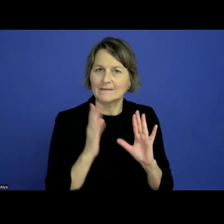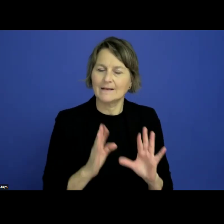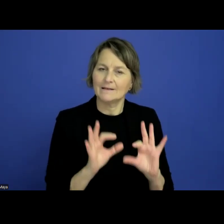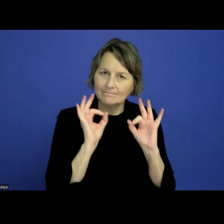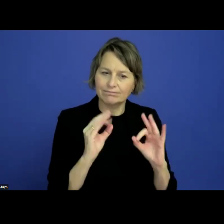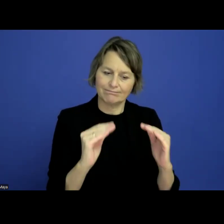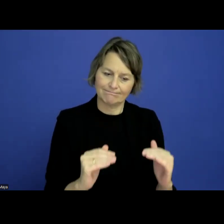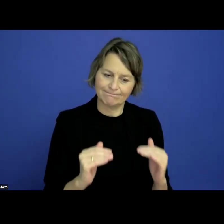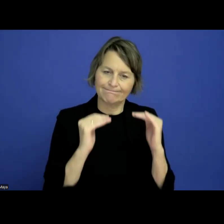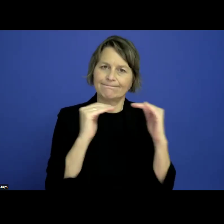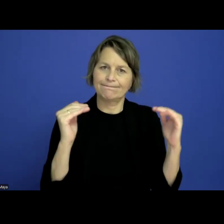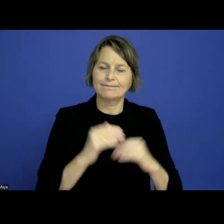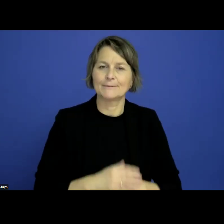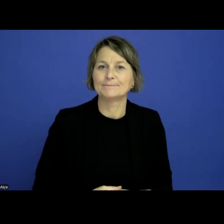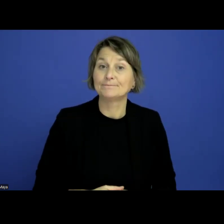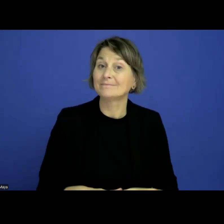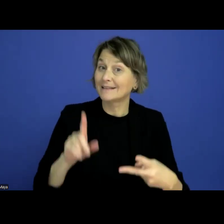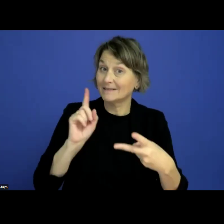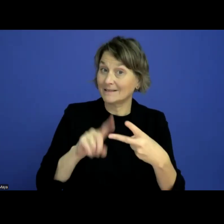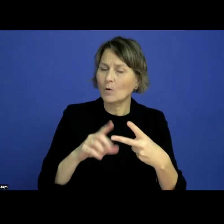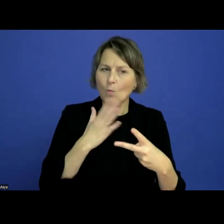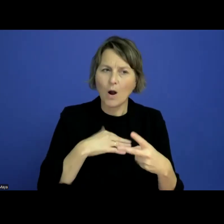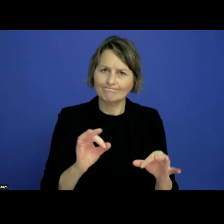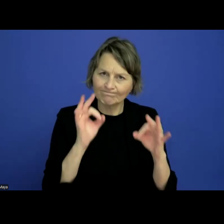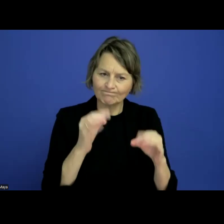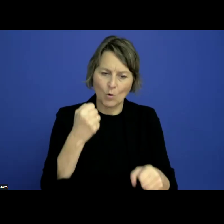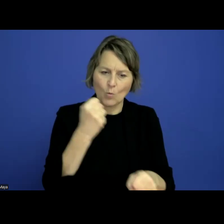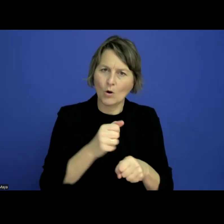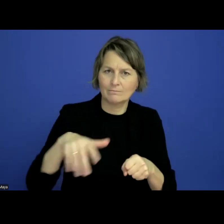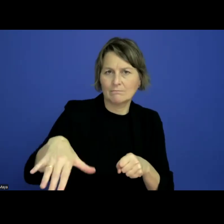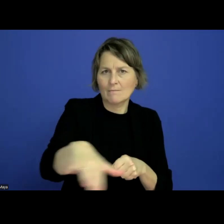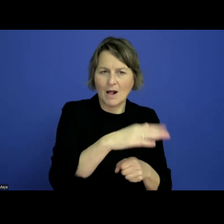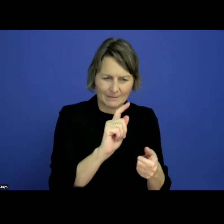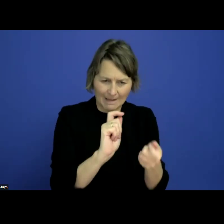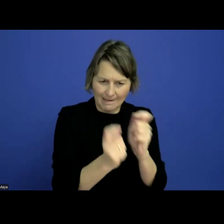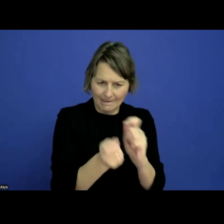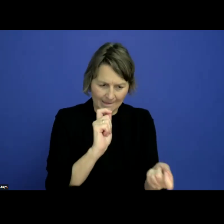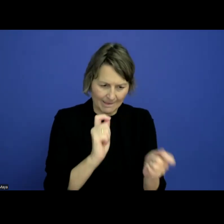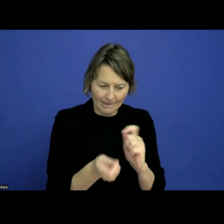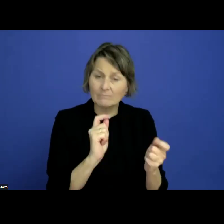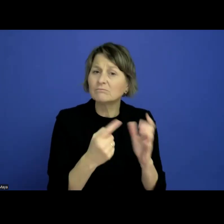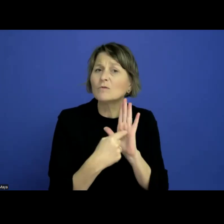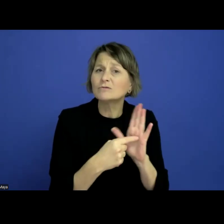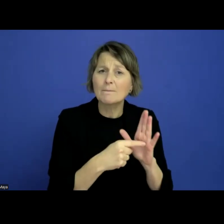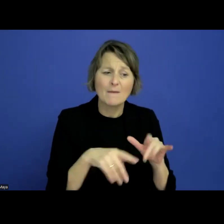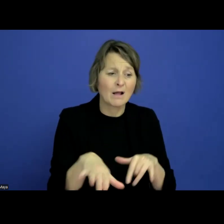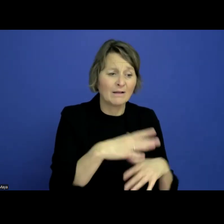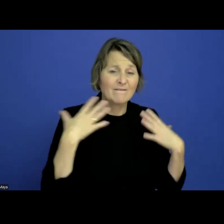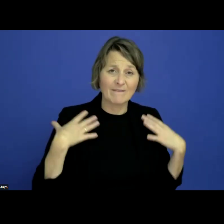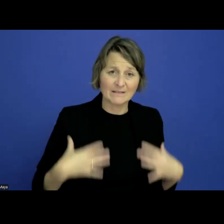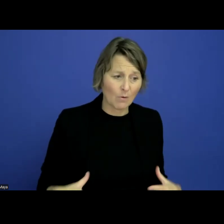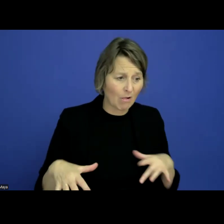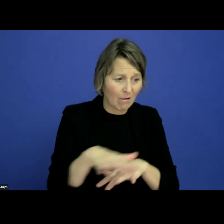Secondly, it advocates for workplace accommodations, both physical adjustments, assistive technologies, but also flexible